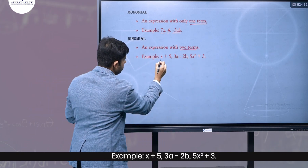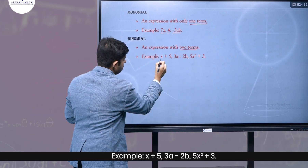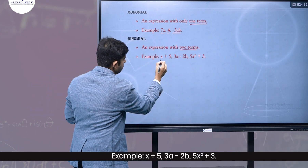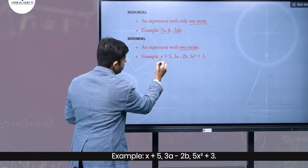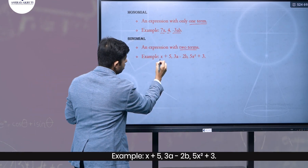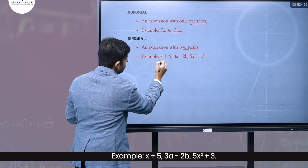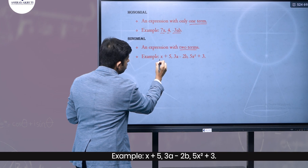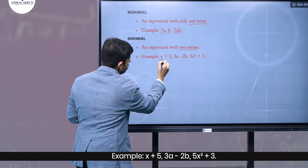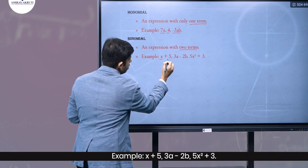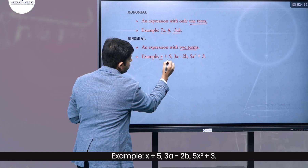x plus 5,